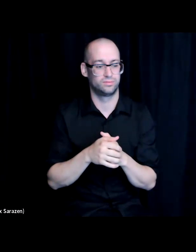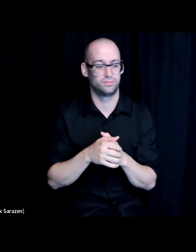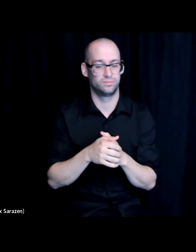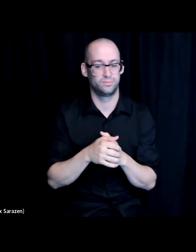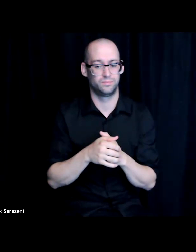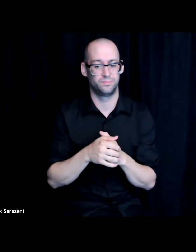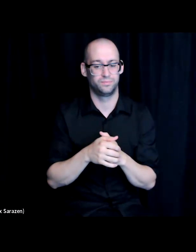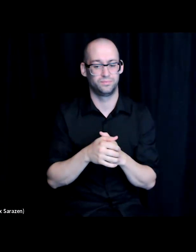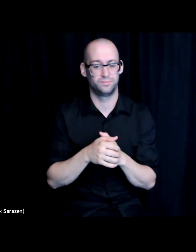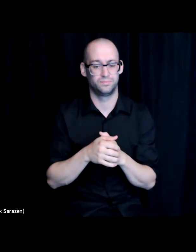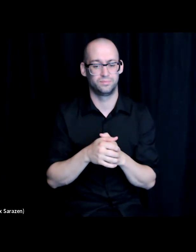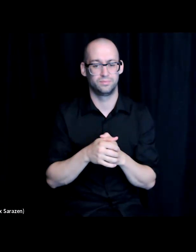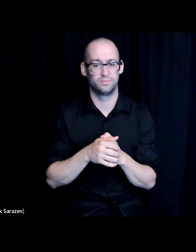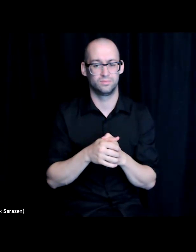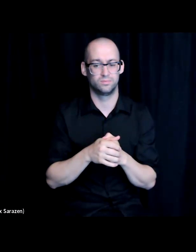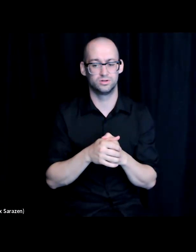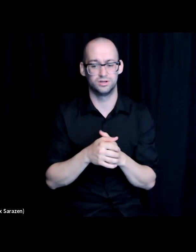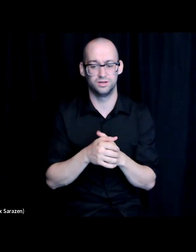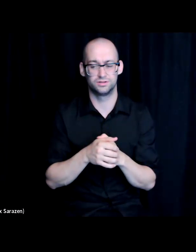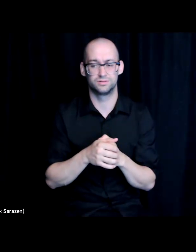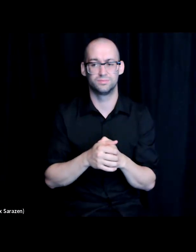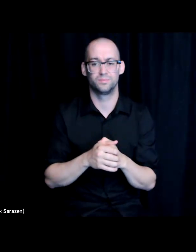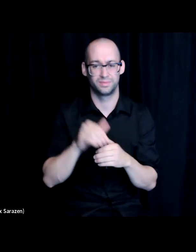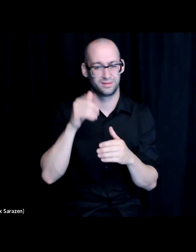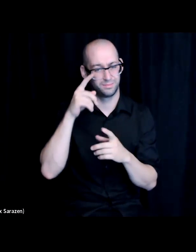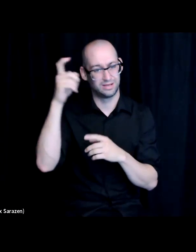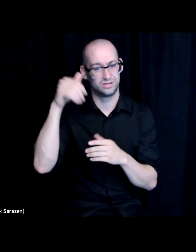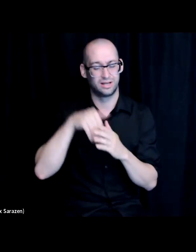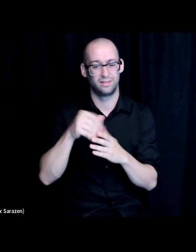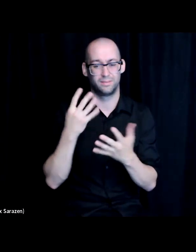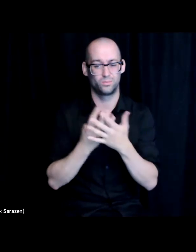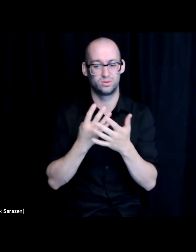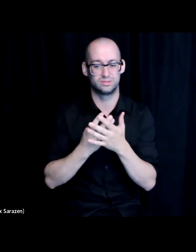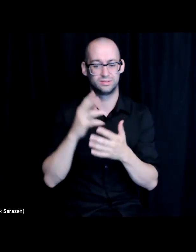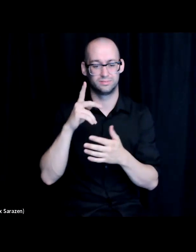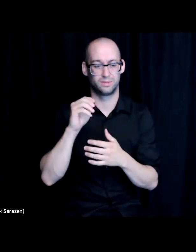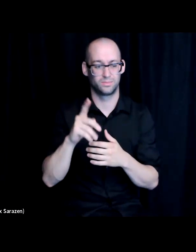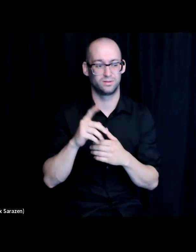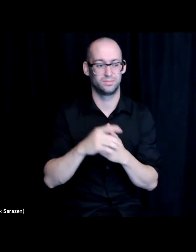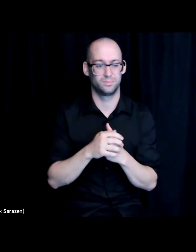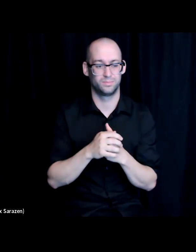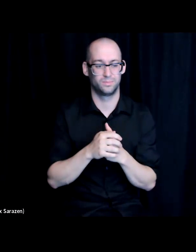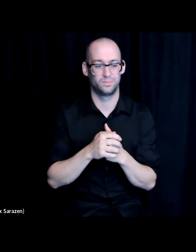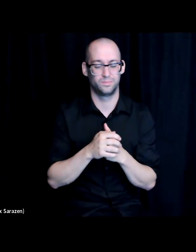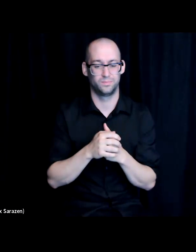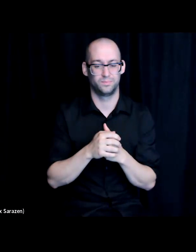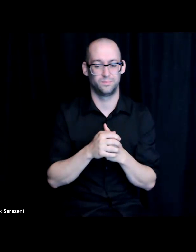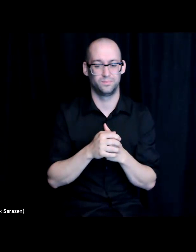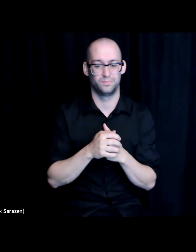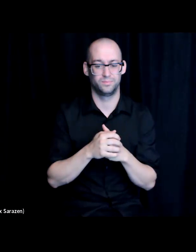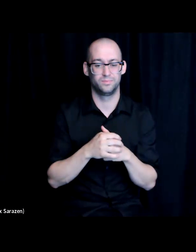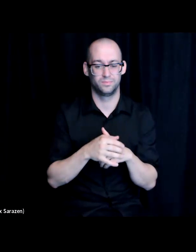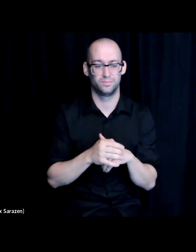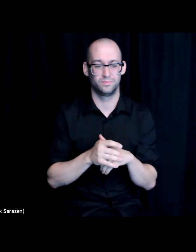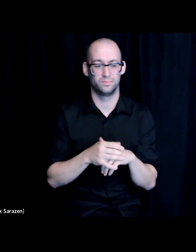imagine, in a prison situation where Wi-Fi internet is not freely roamed around or can have access to, so